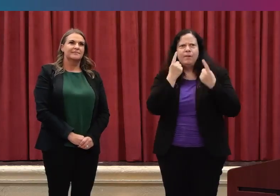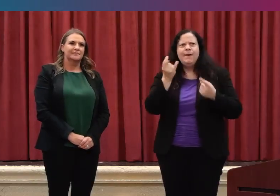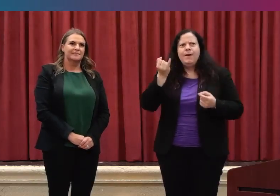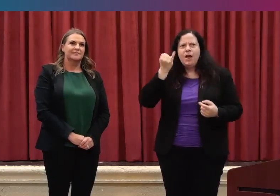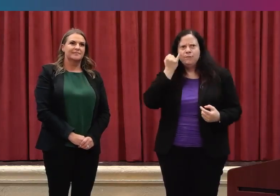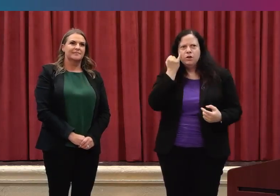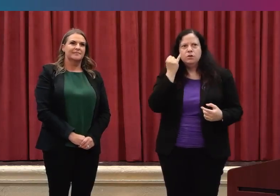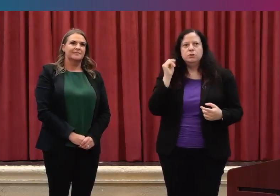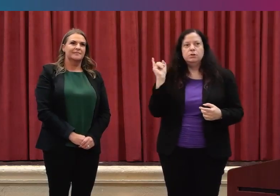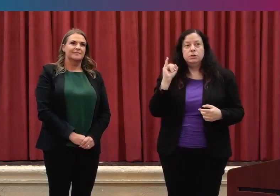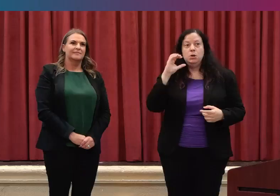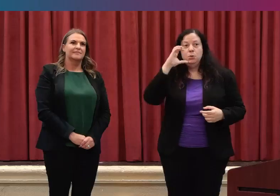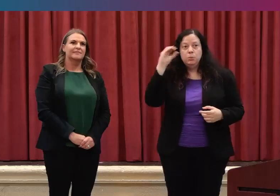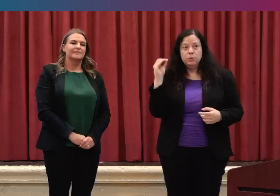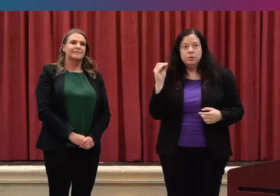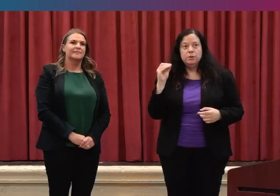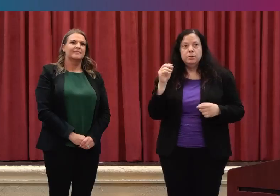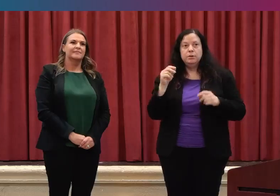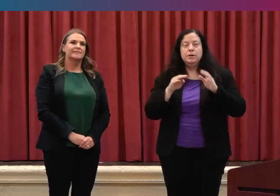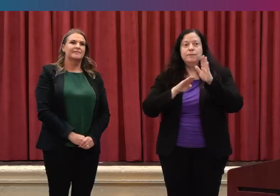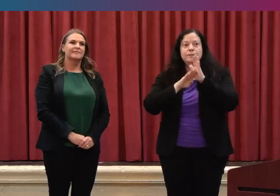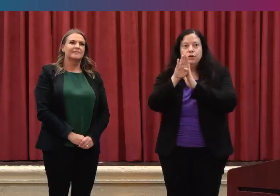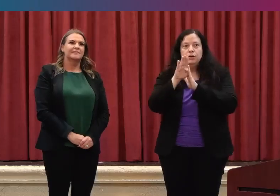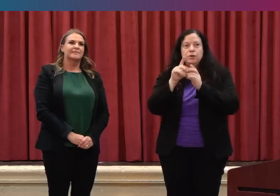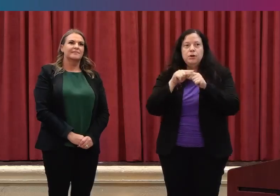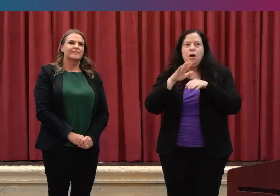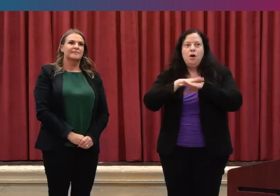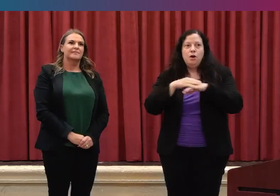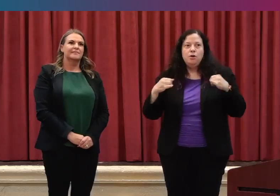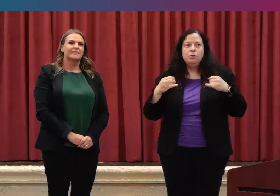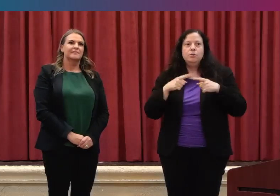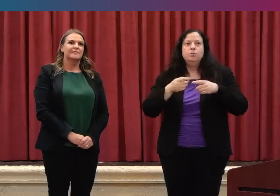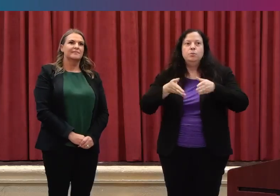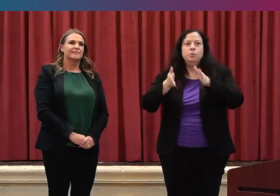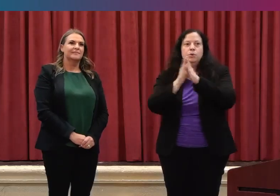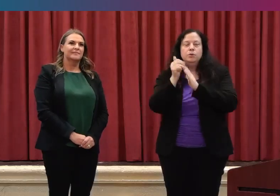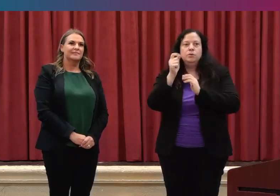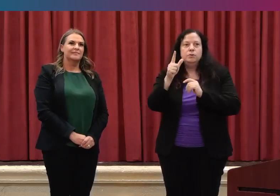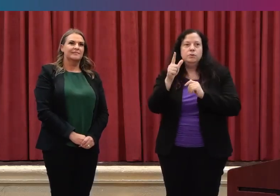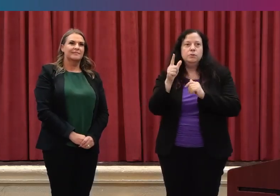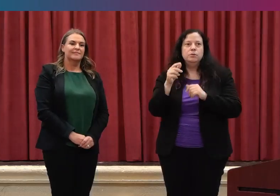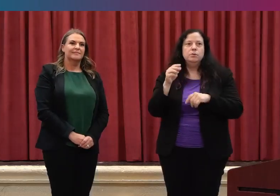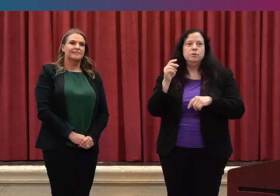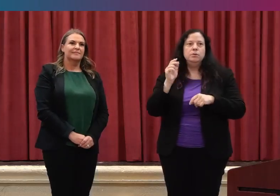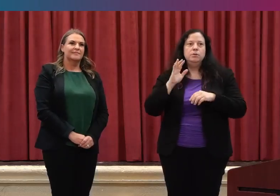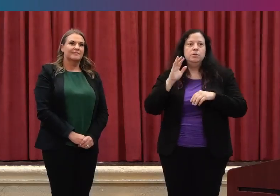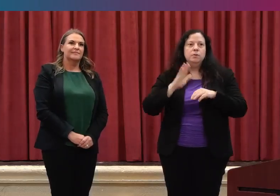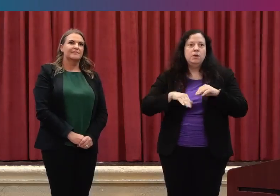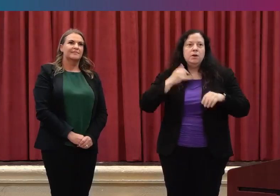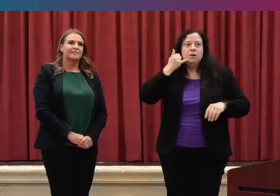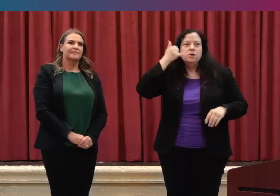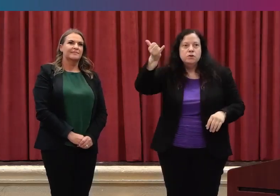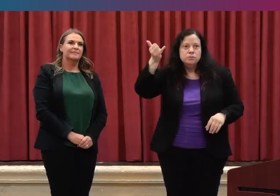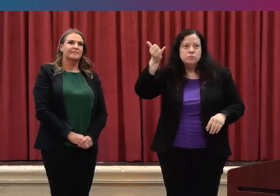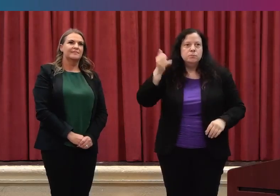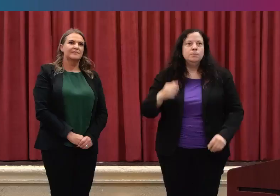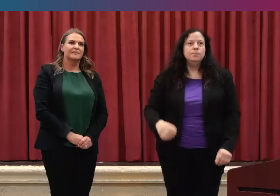I've been thinking if the insurance companies can develop an online request system for ASL interpreters, rather